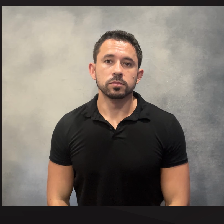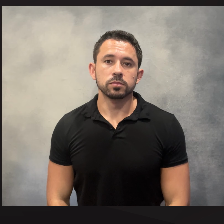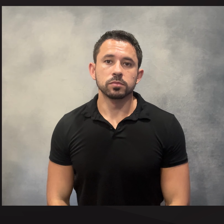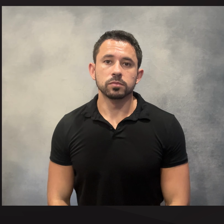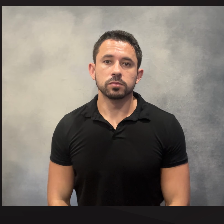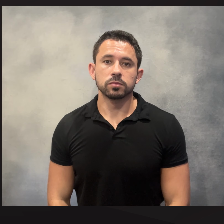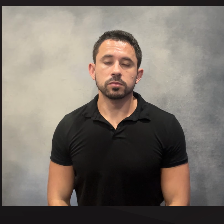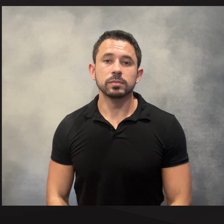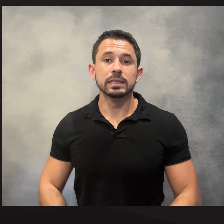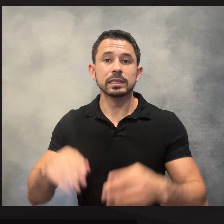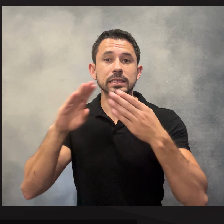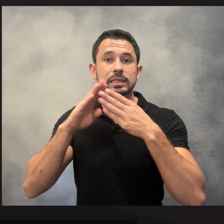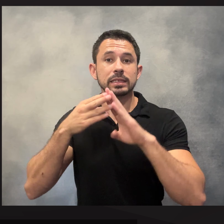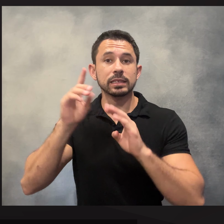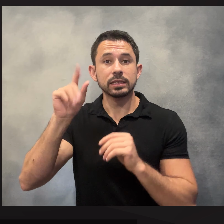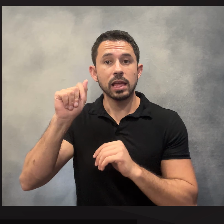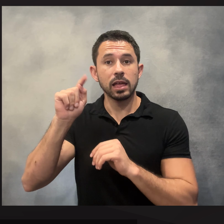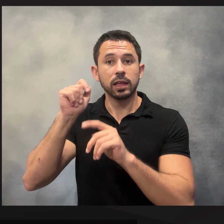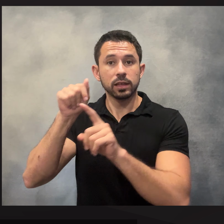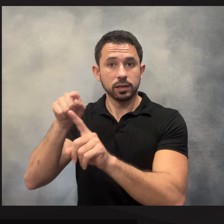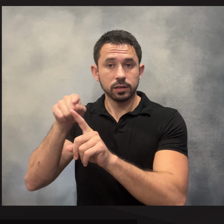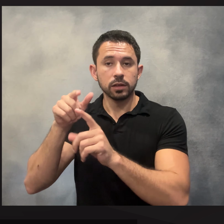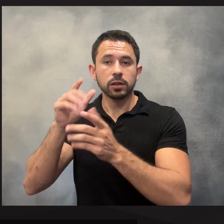City data versus state data.